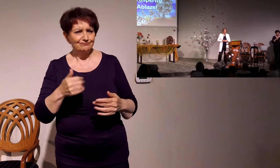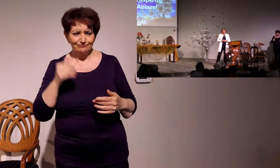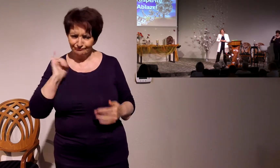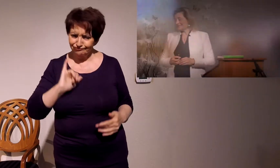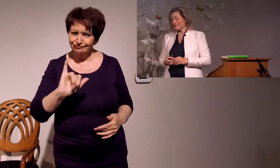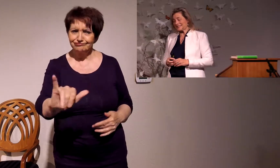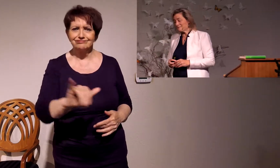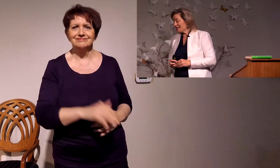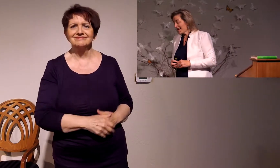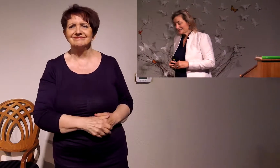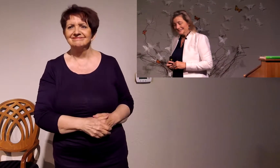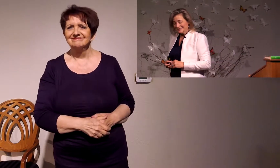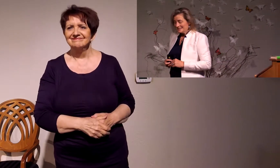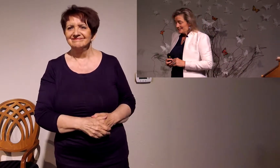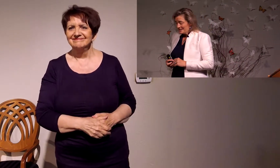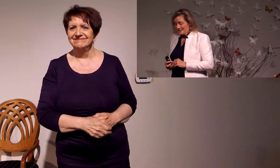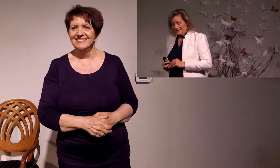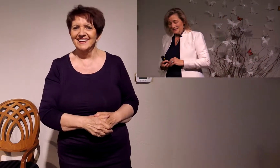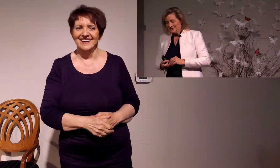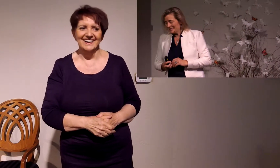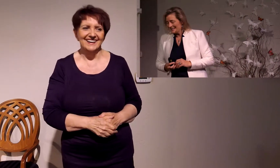I know. I just